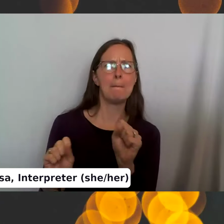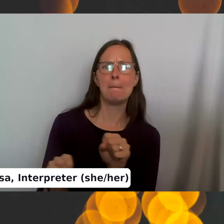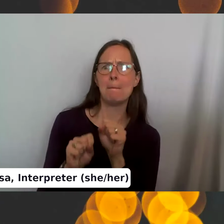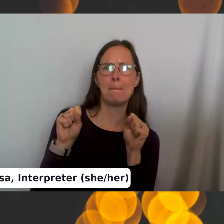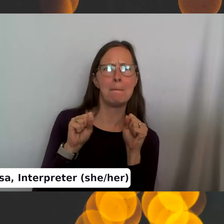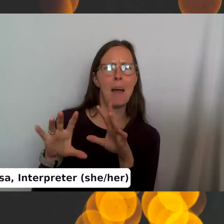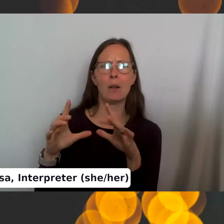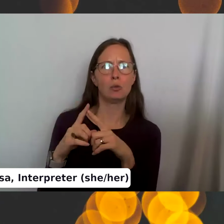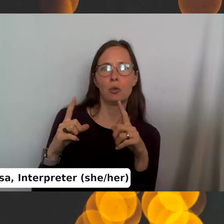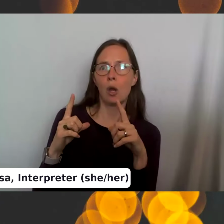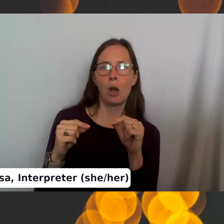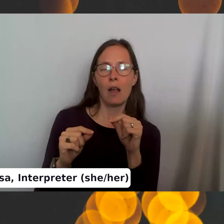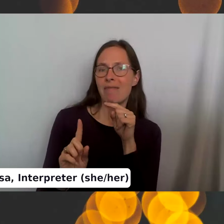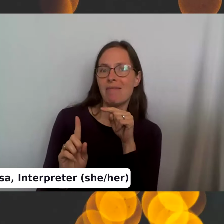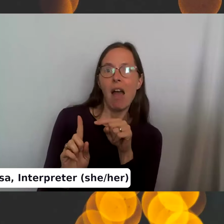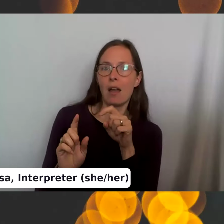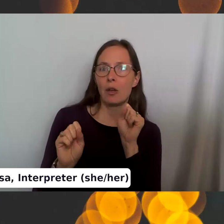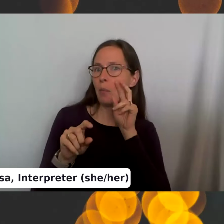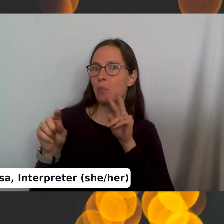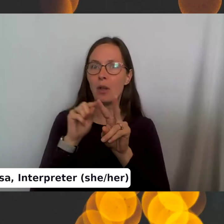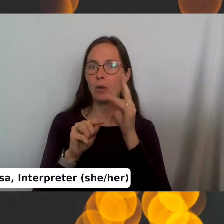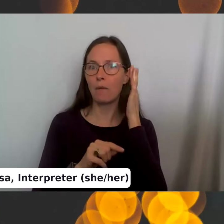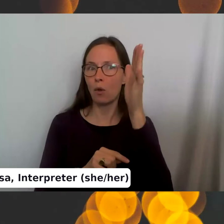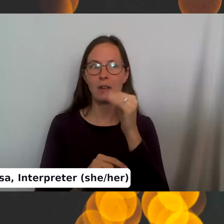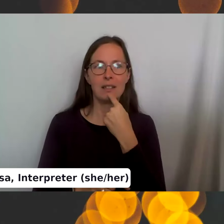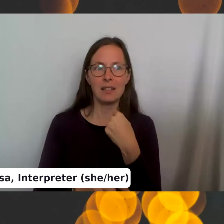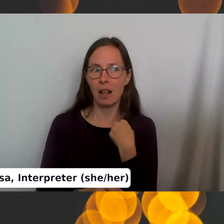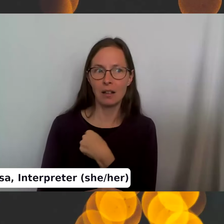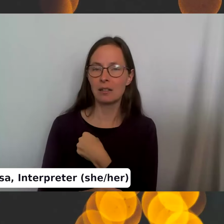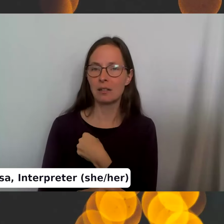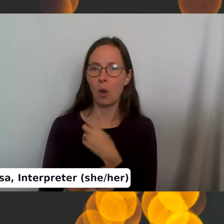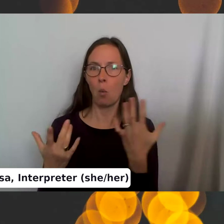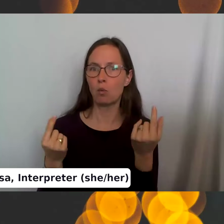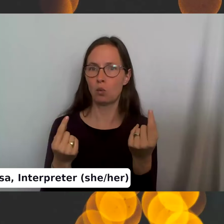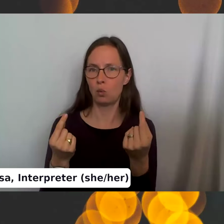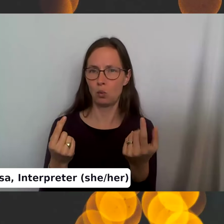magical that they could predict the future and tell us exactly what to do.